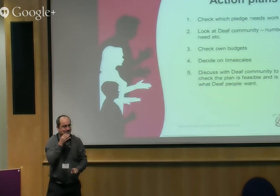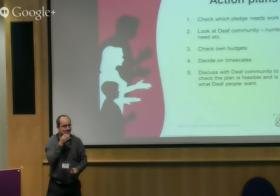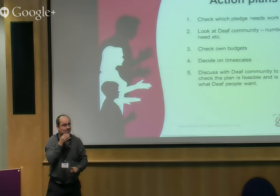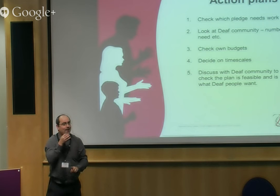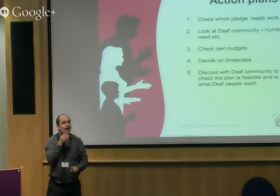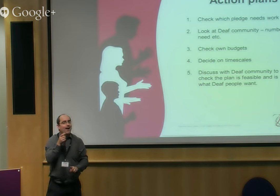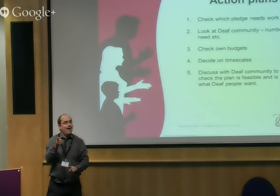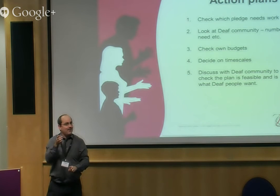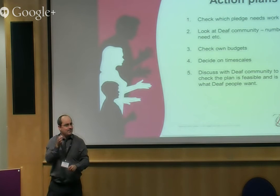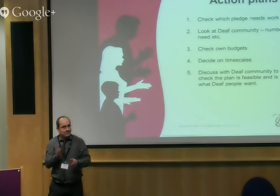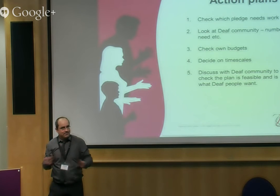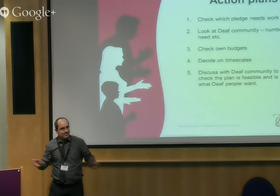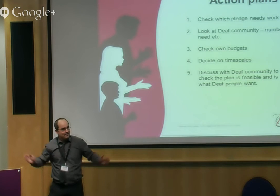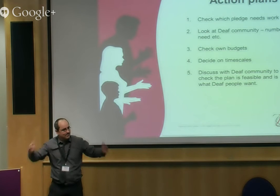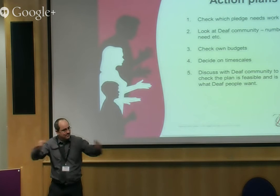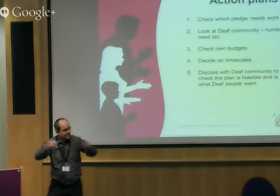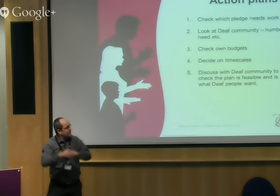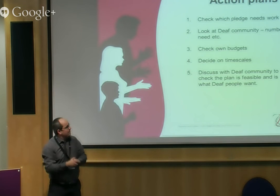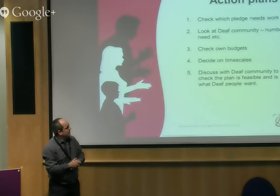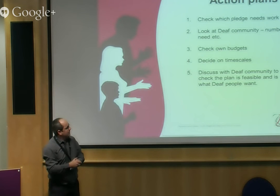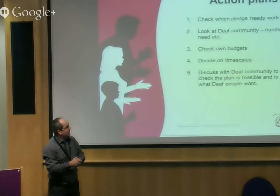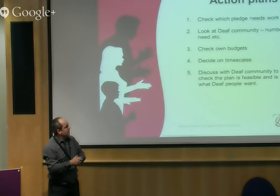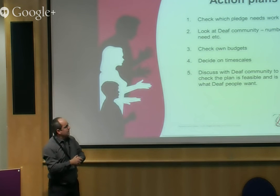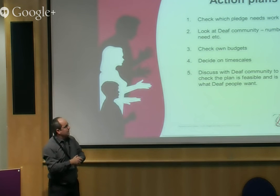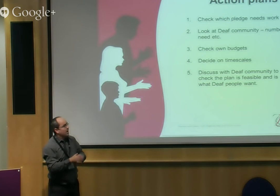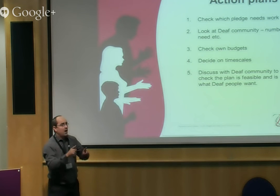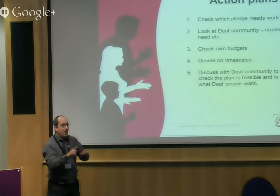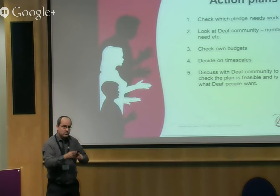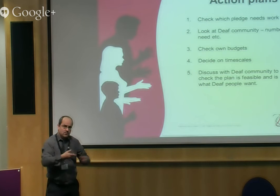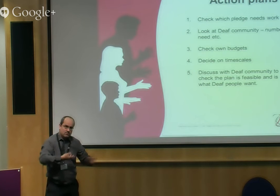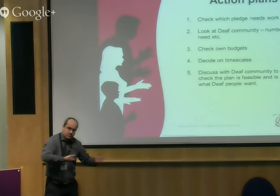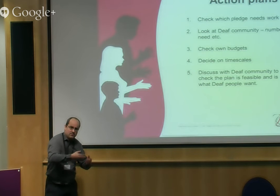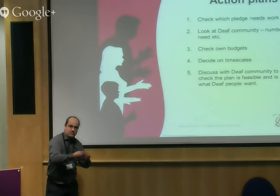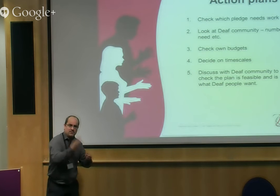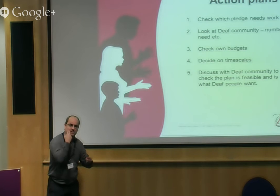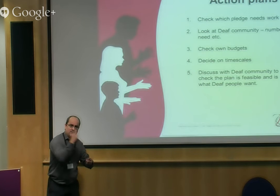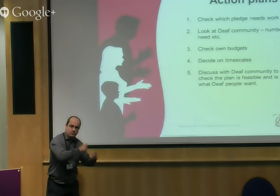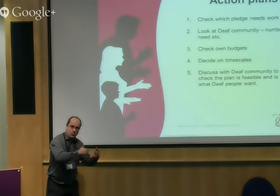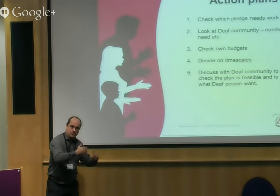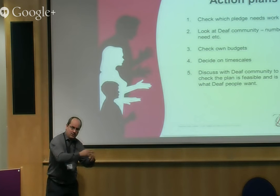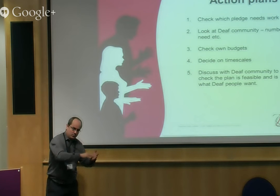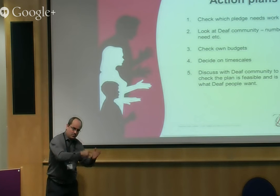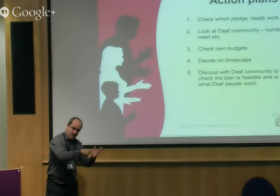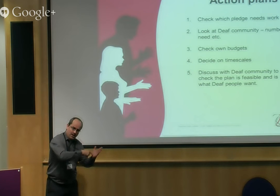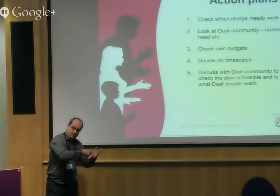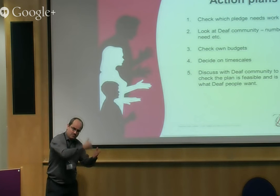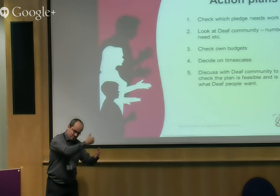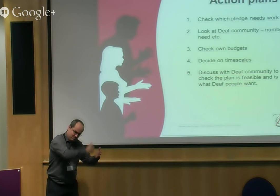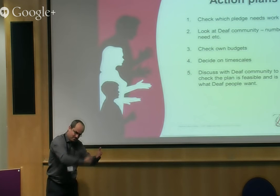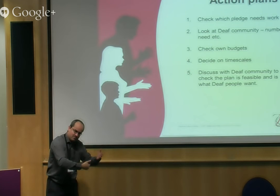the privately funded as the council, we can use that to leverage local organisations to do